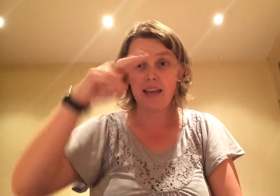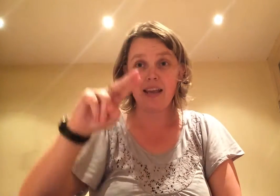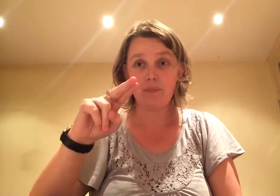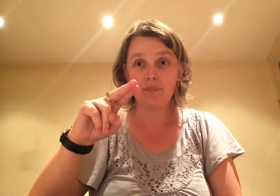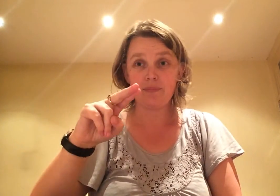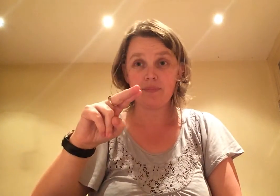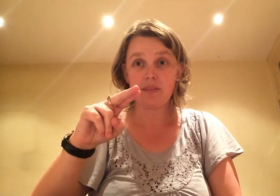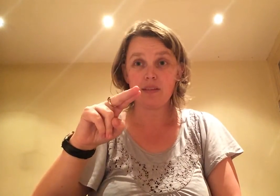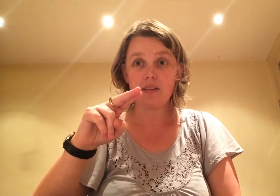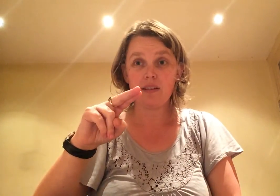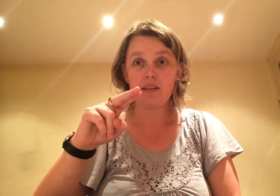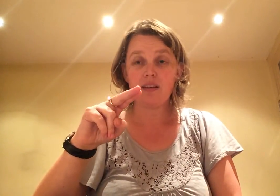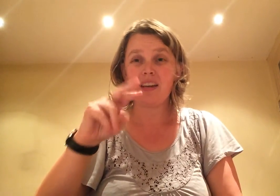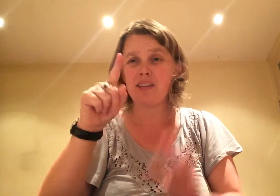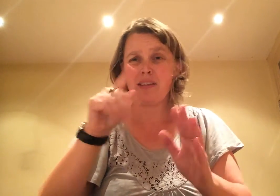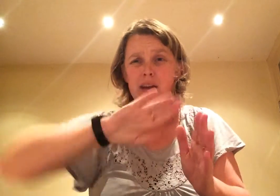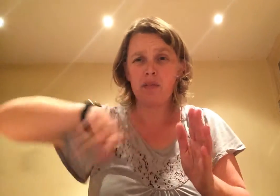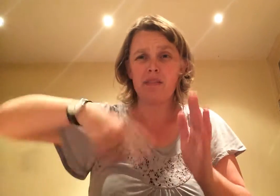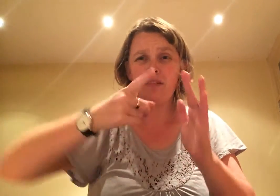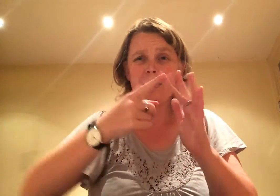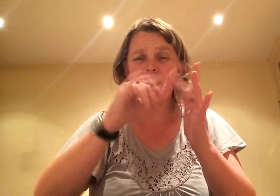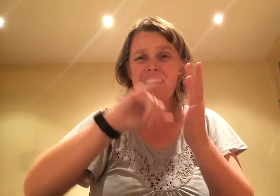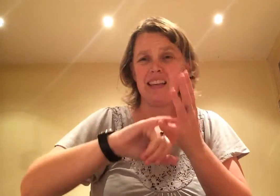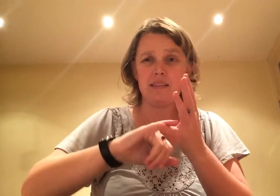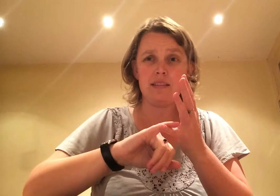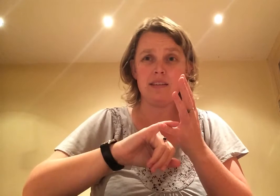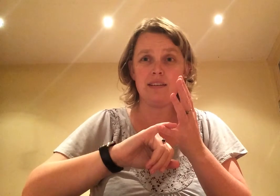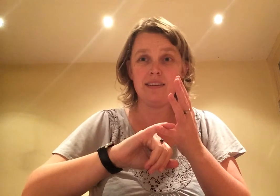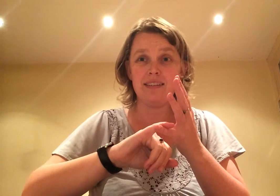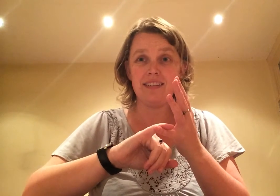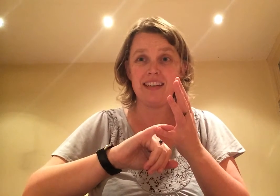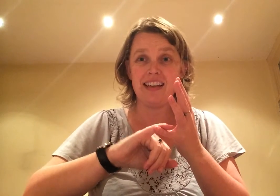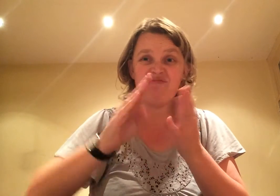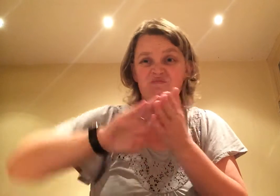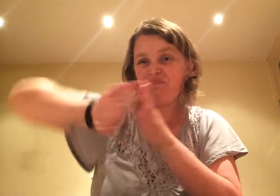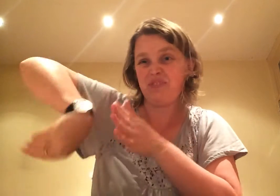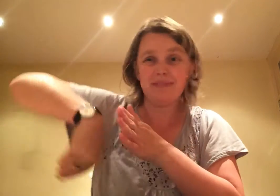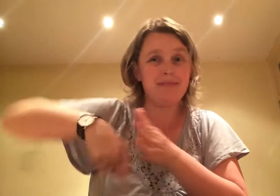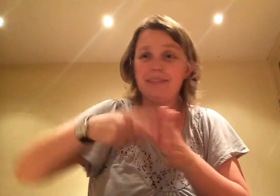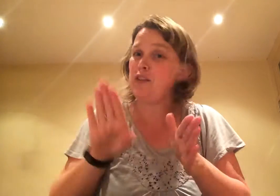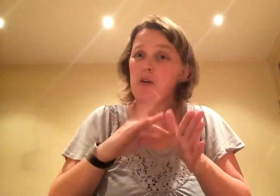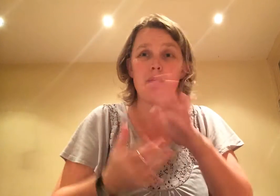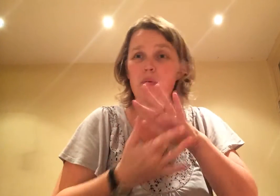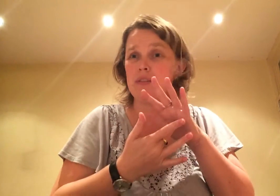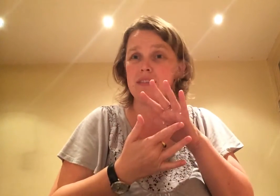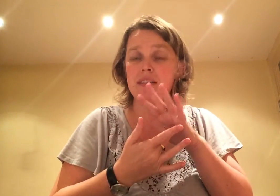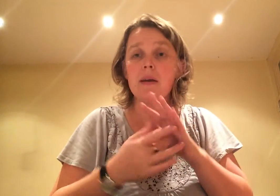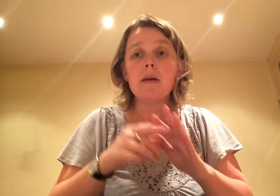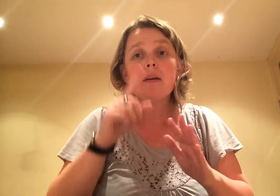name. And you see how I've left out is, okay? It's not important.